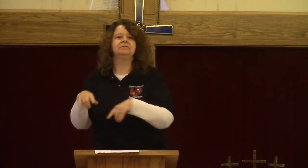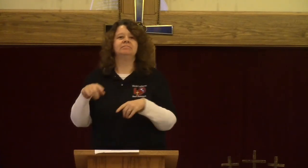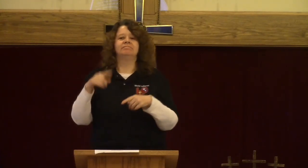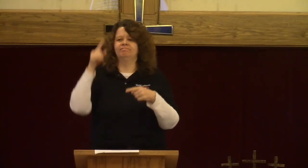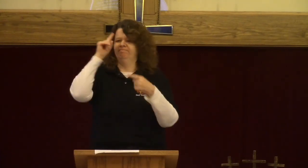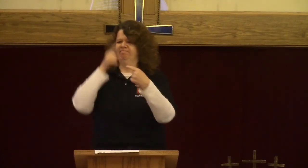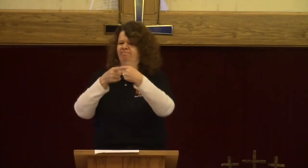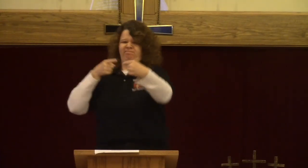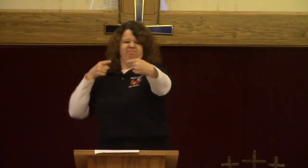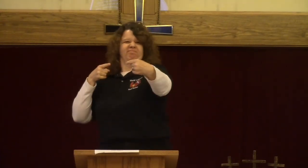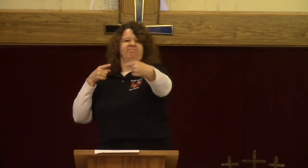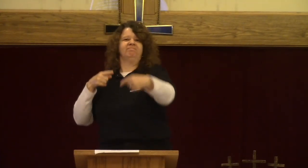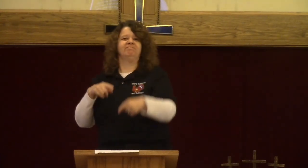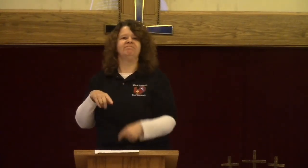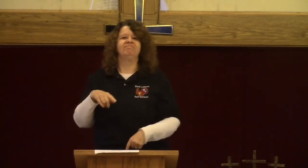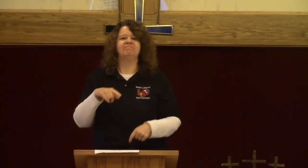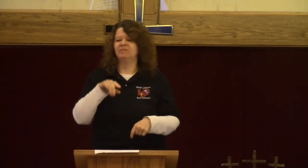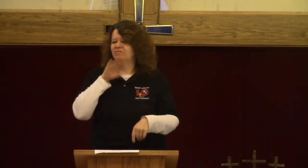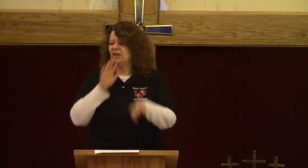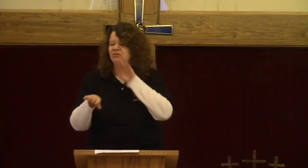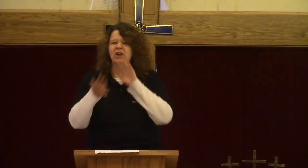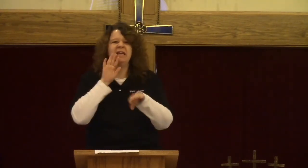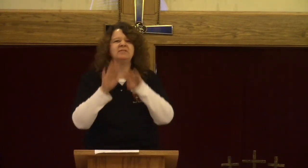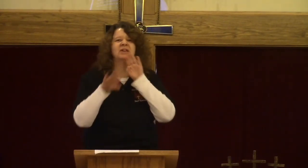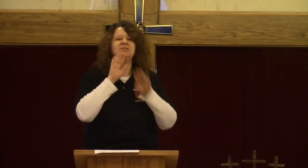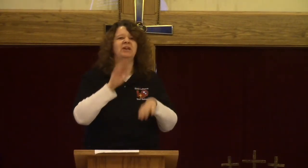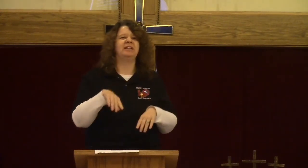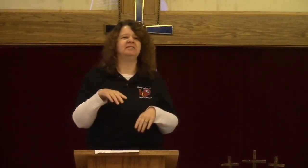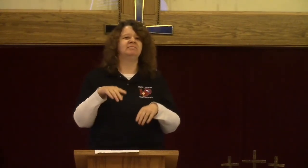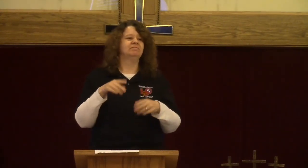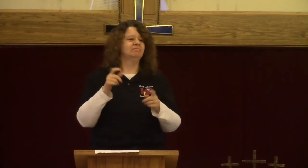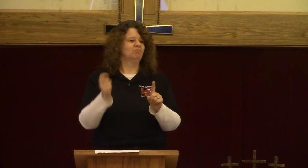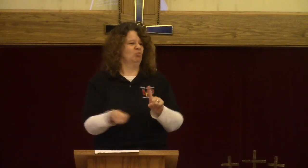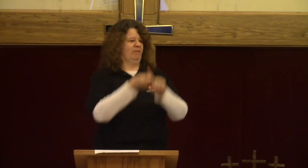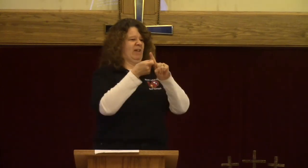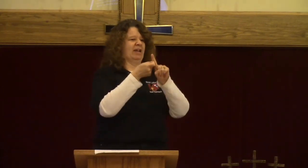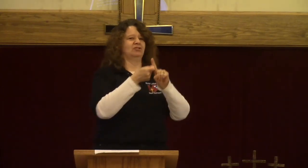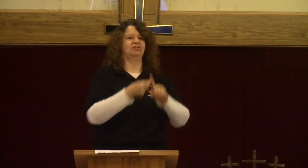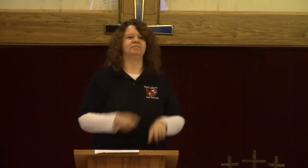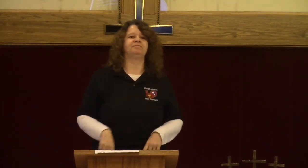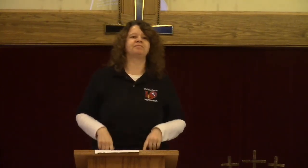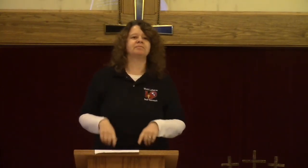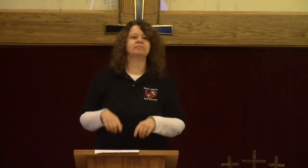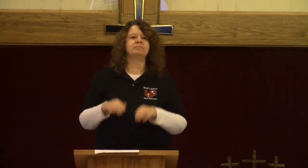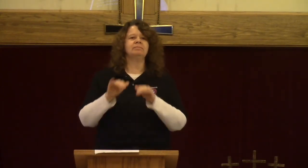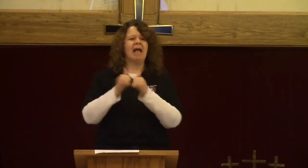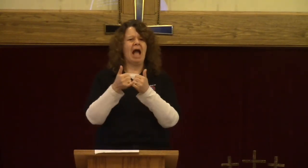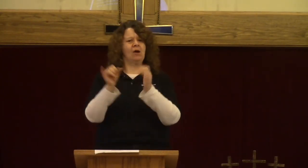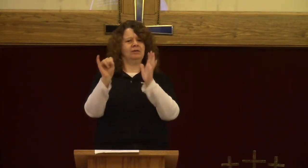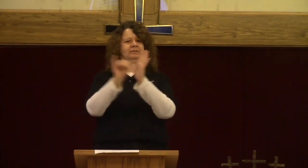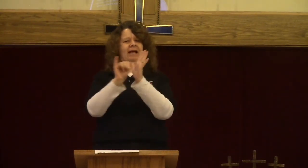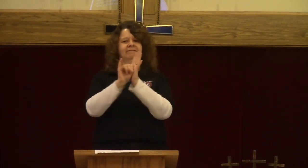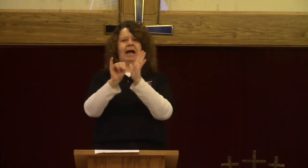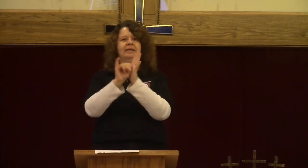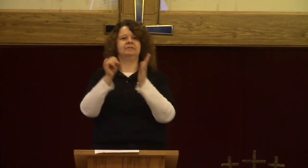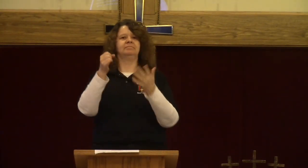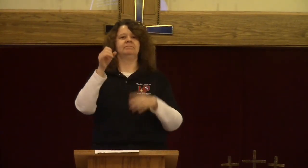breakdown, bullying, mocking them, you know, so they become frustrated, you know, or have revenge against them. You